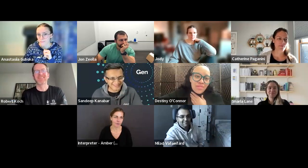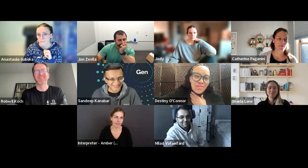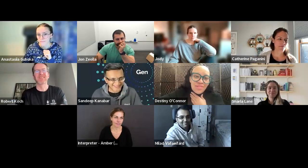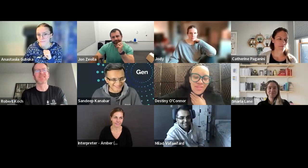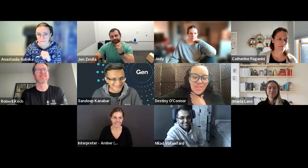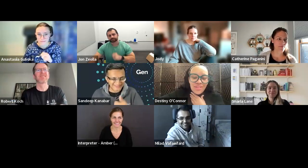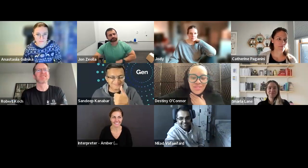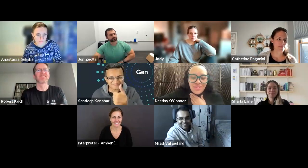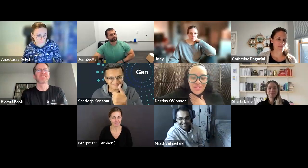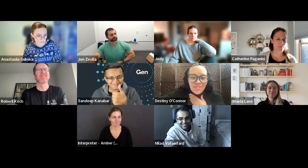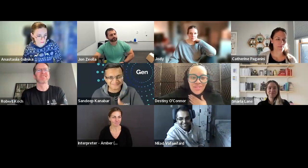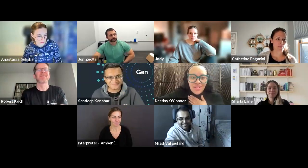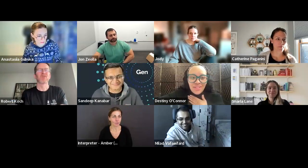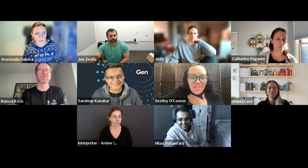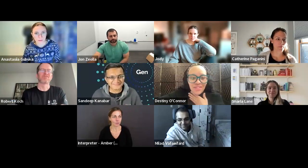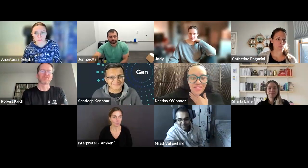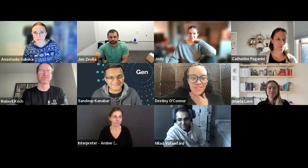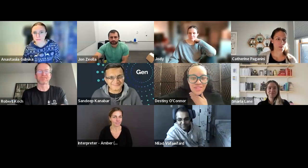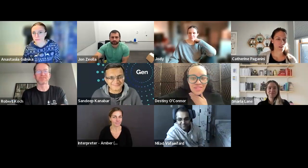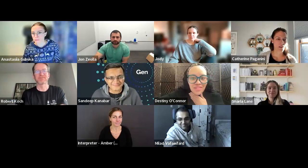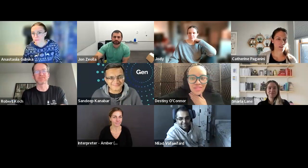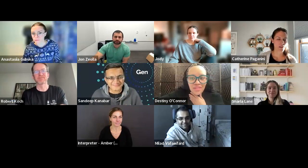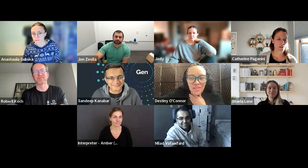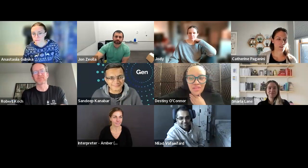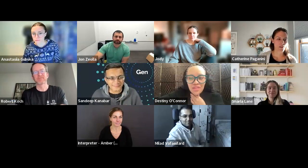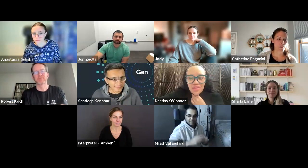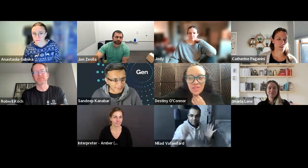Sandeep, go ahead first. Do you have a question?